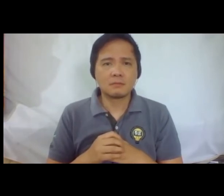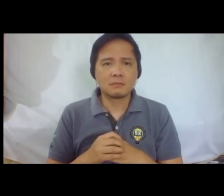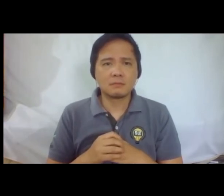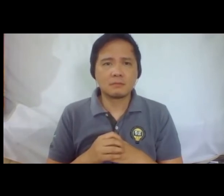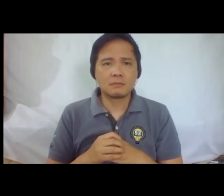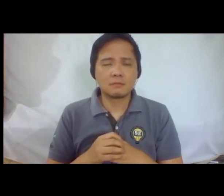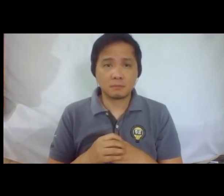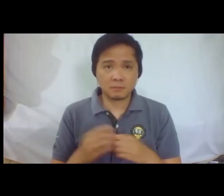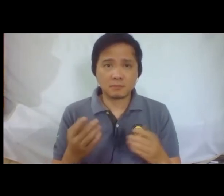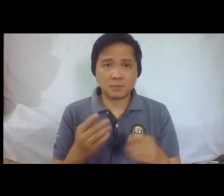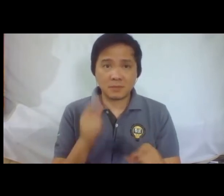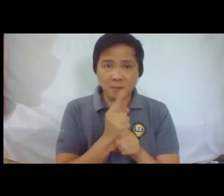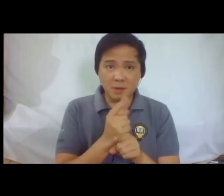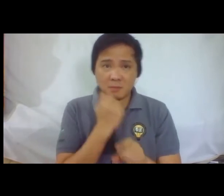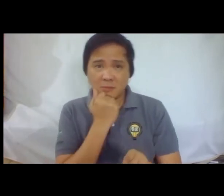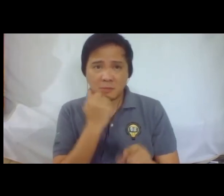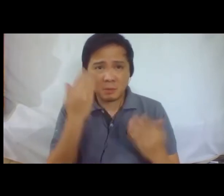Is that right? Or I don't know.